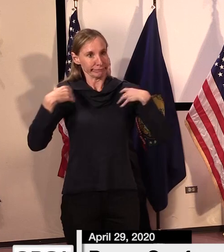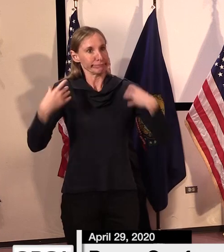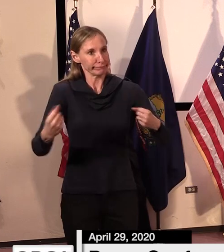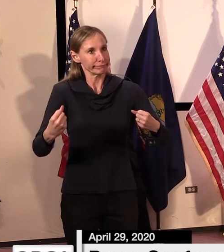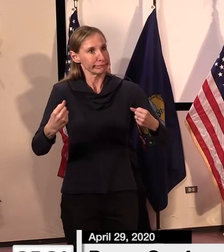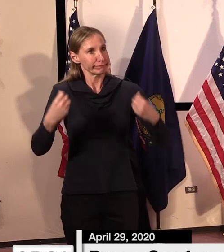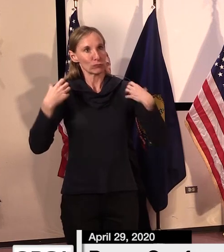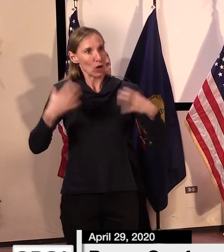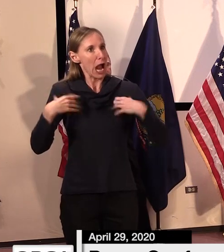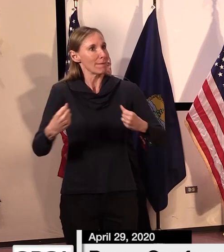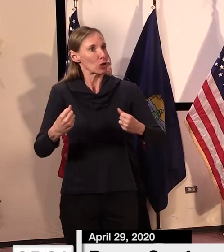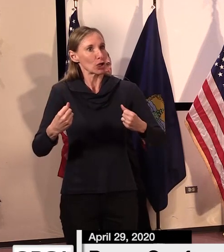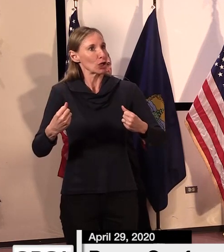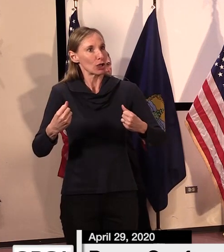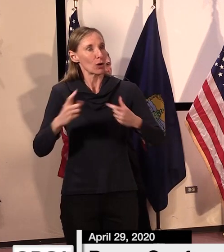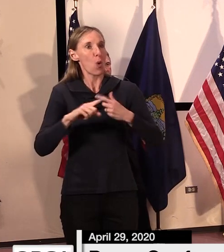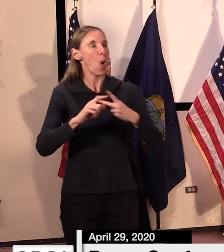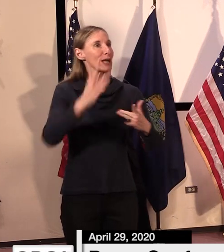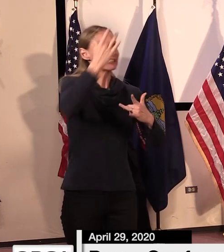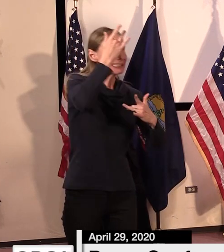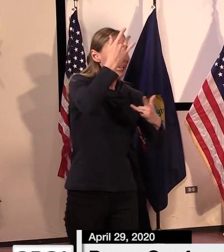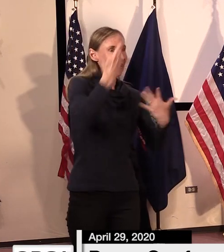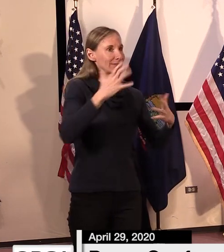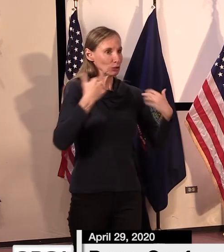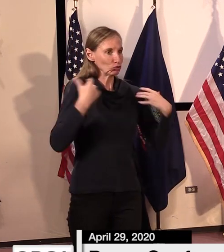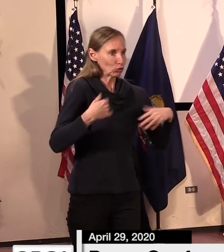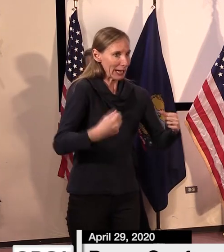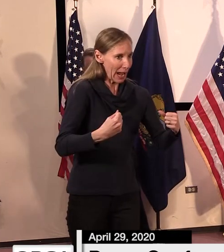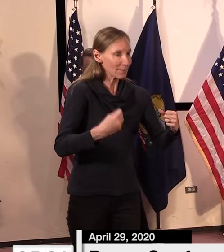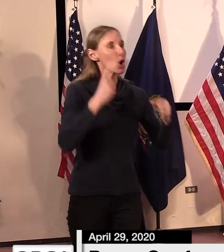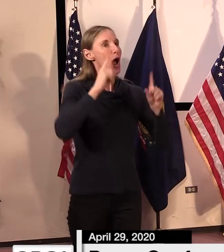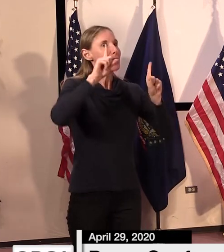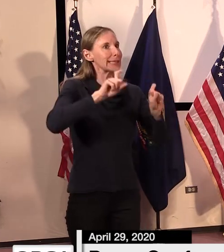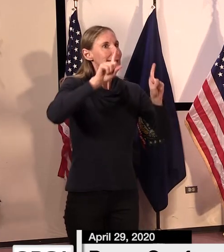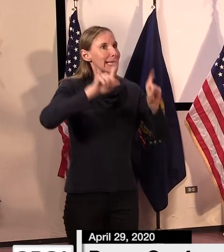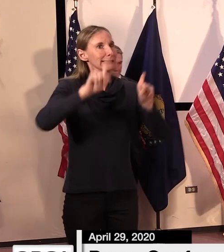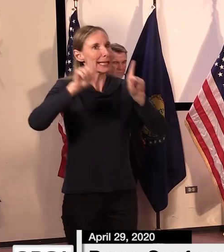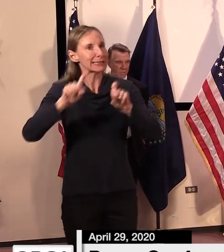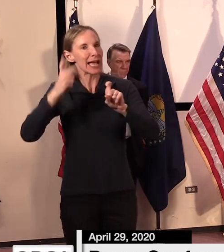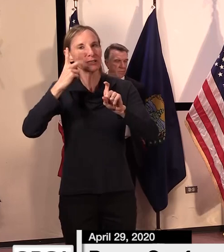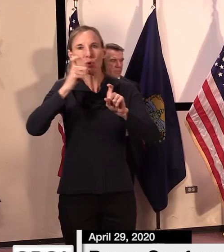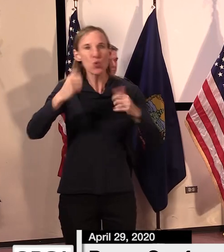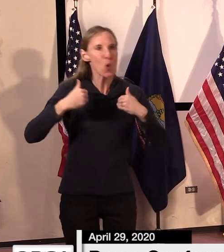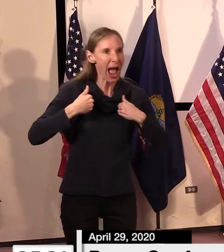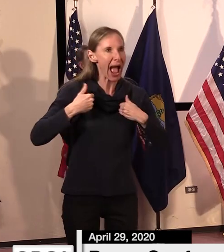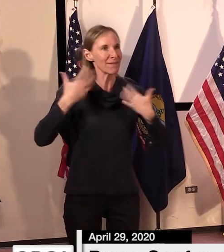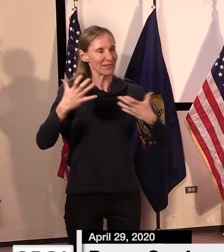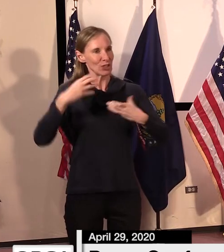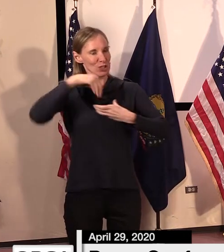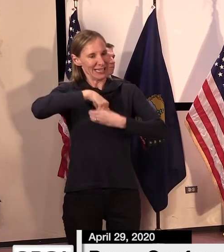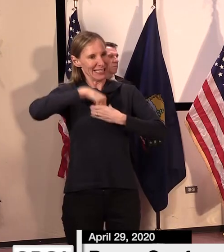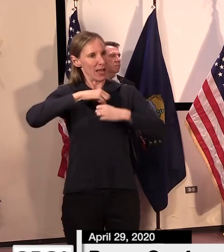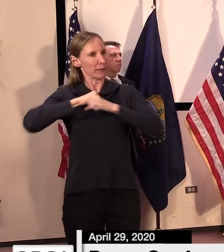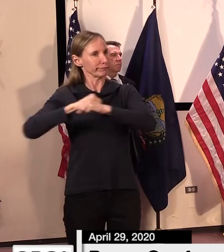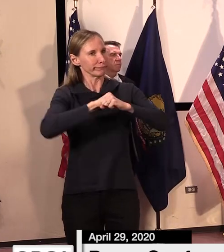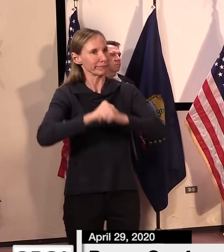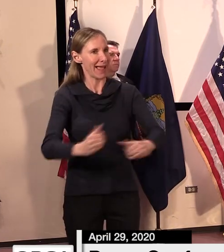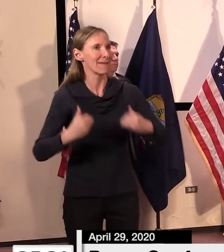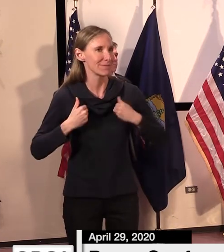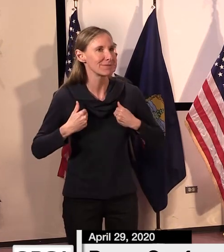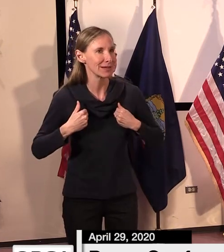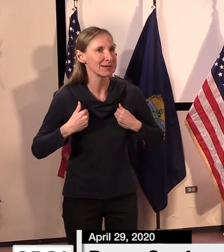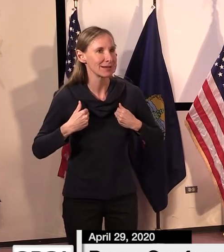your question, we have not sort of said success. We helped preserve the healthcare